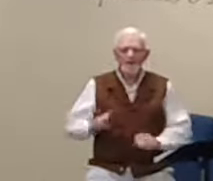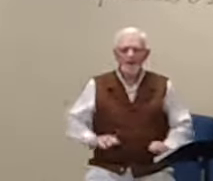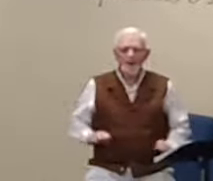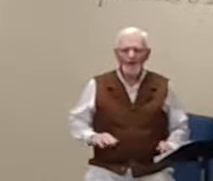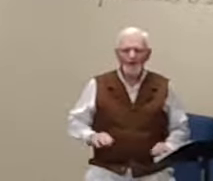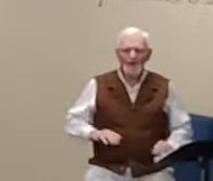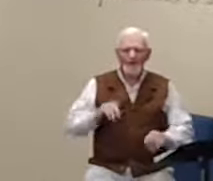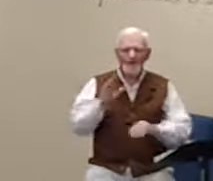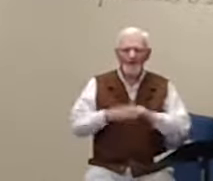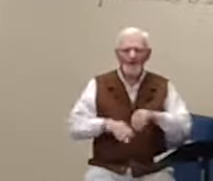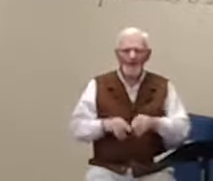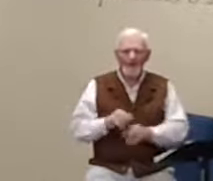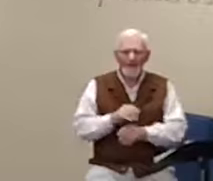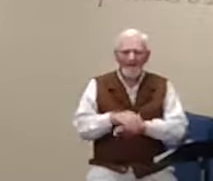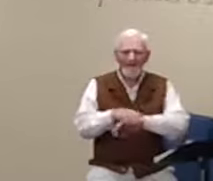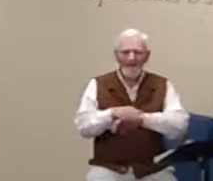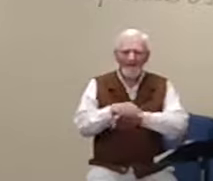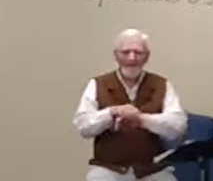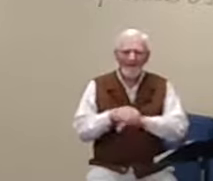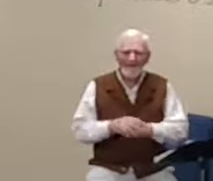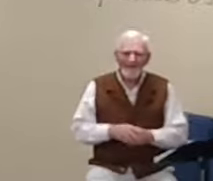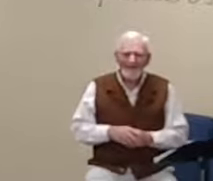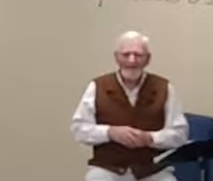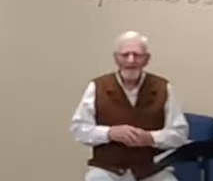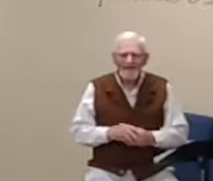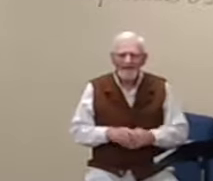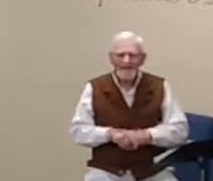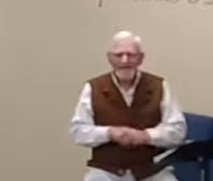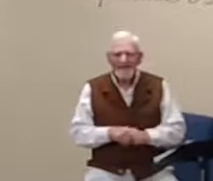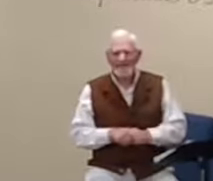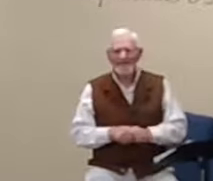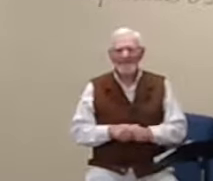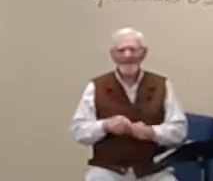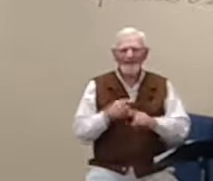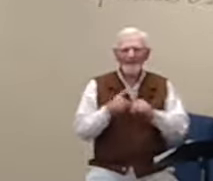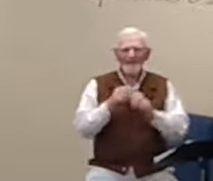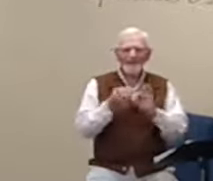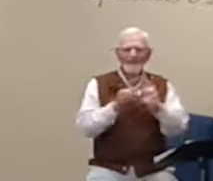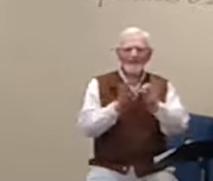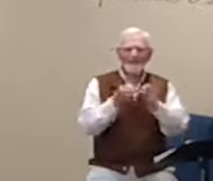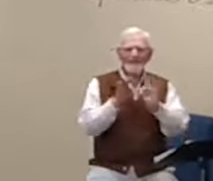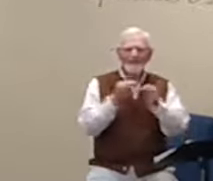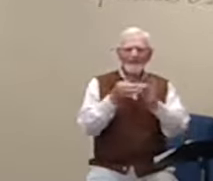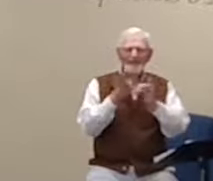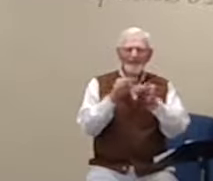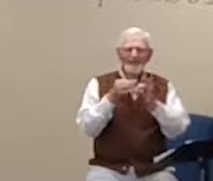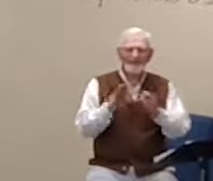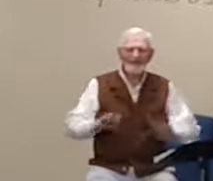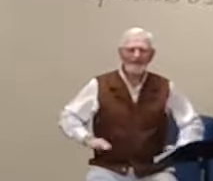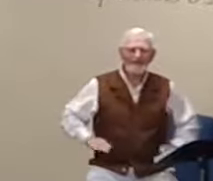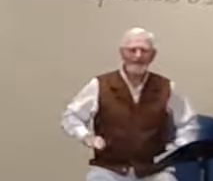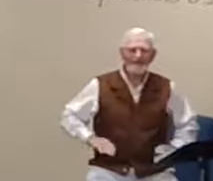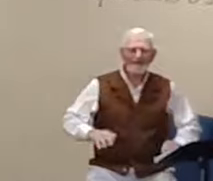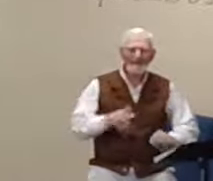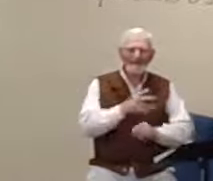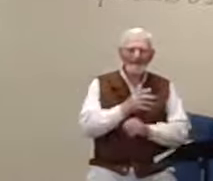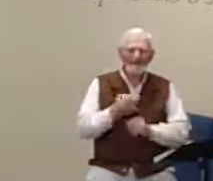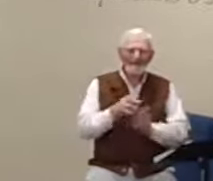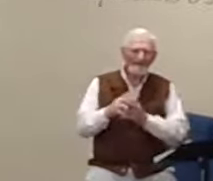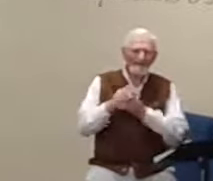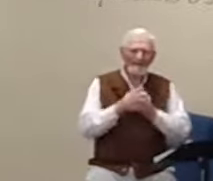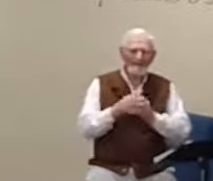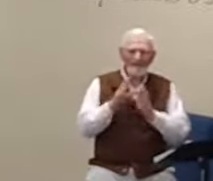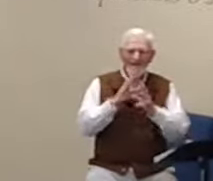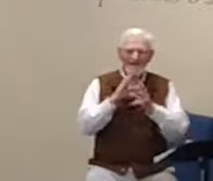long. You know, over here you say barber, over there you say parikmakarskaya, and you know, so it just takes long. So